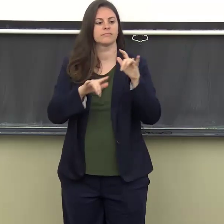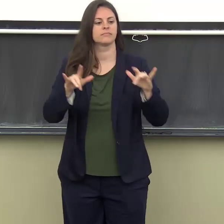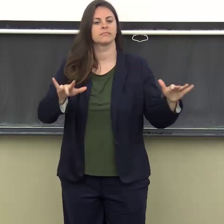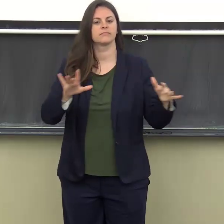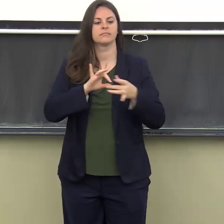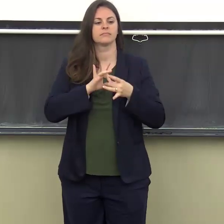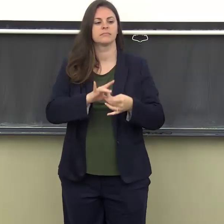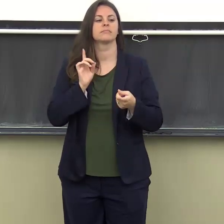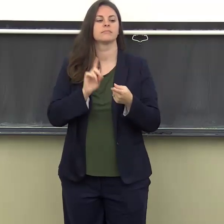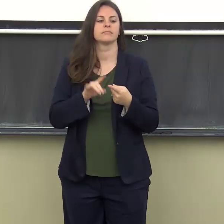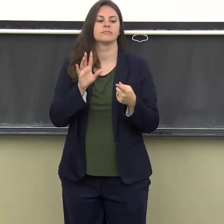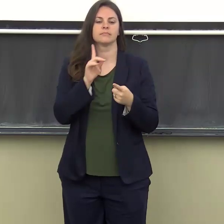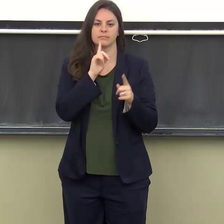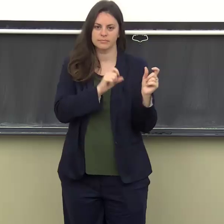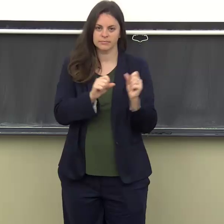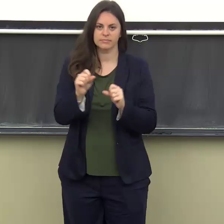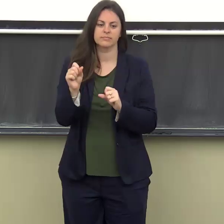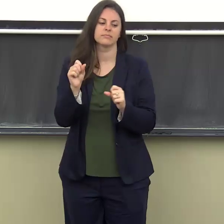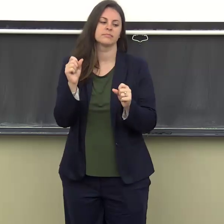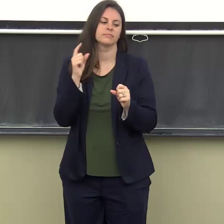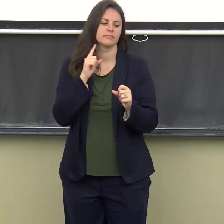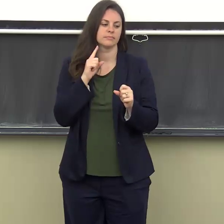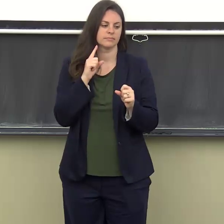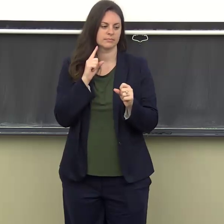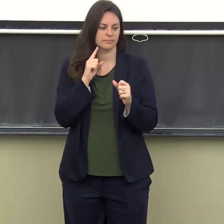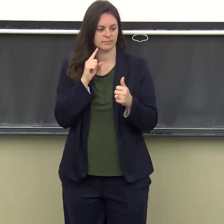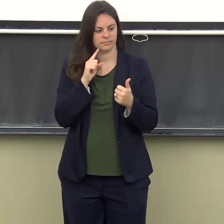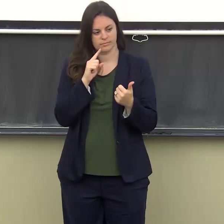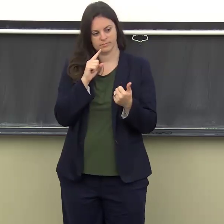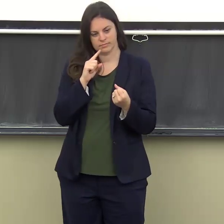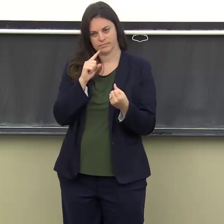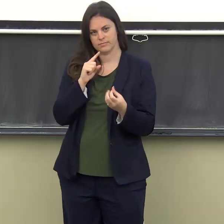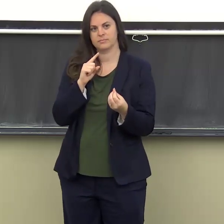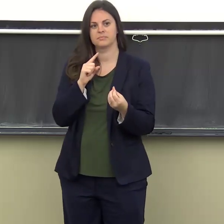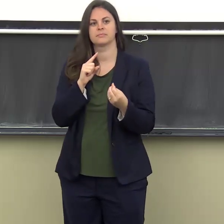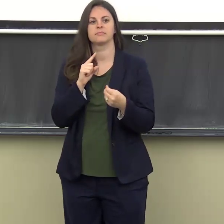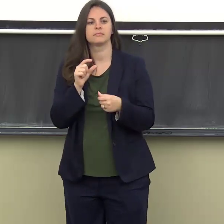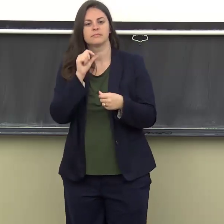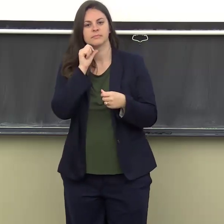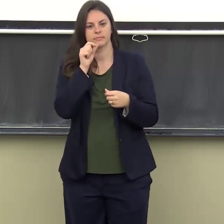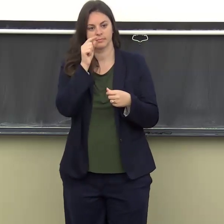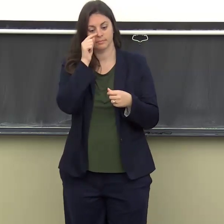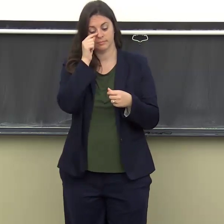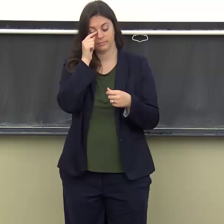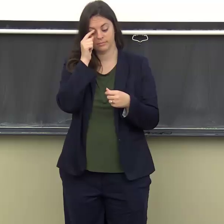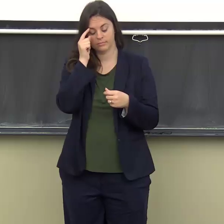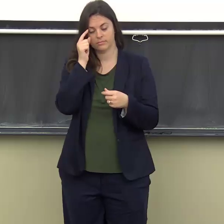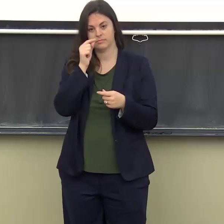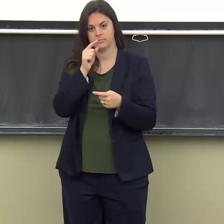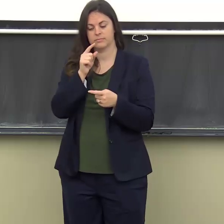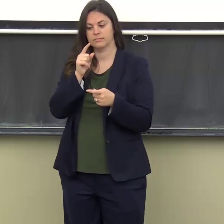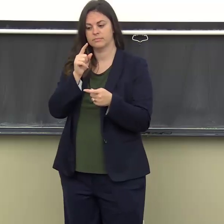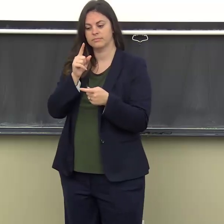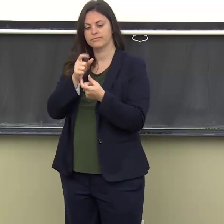in terms of the strategies. So not to adhere anymore to the economies of scale in